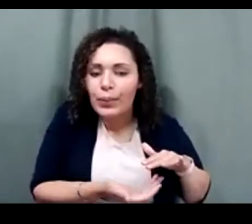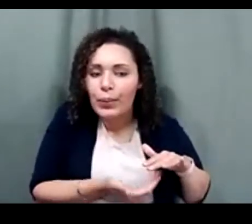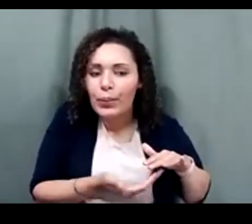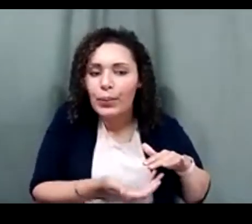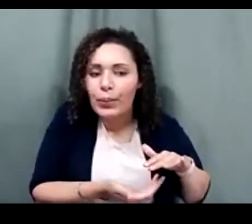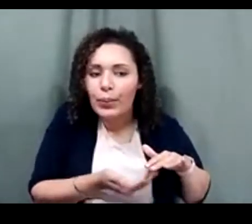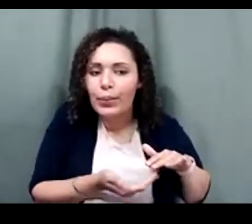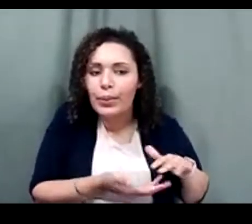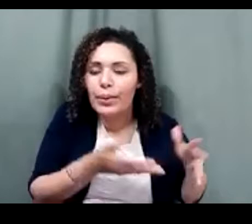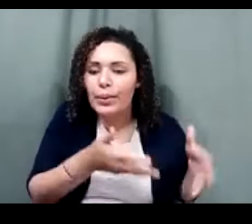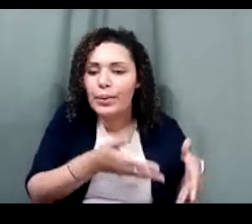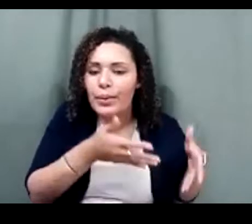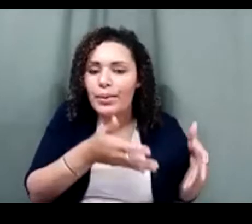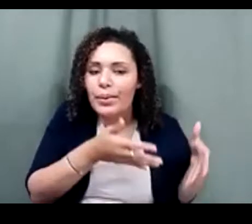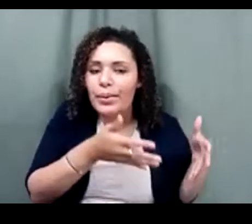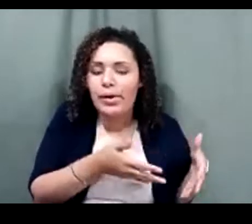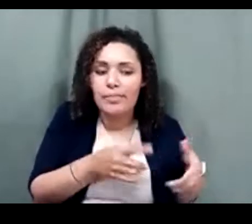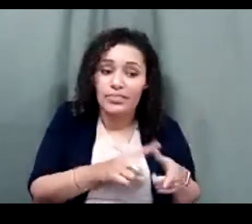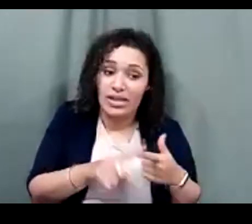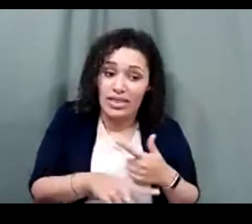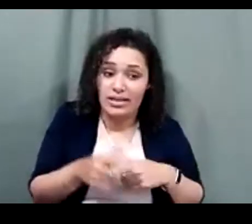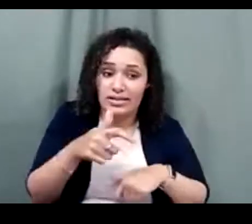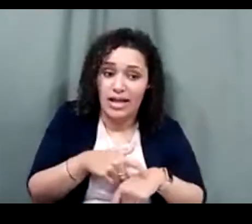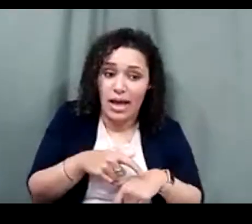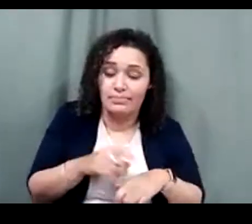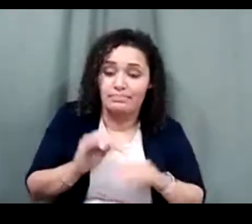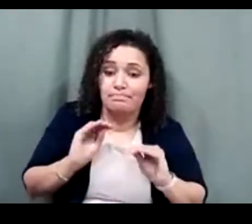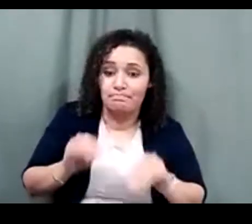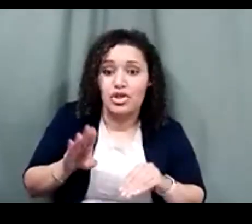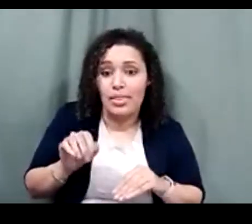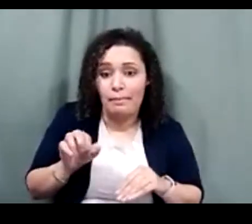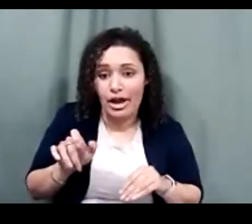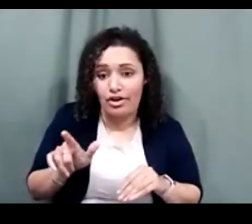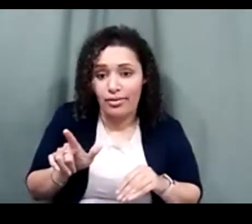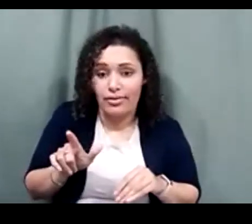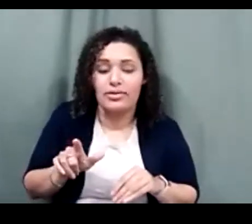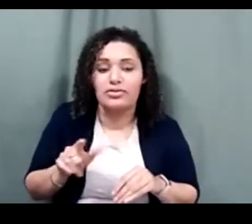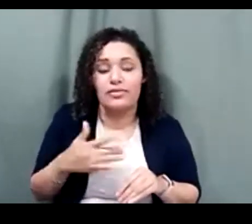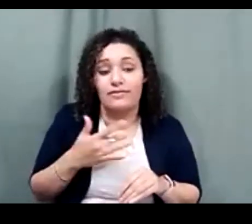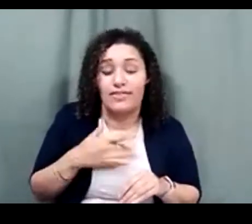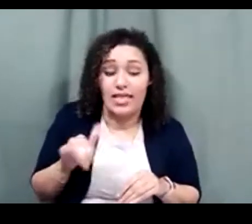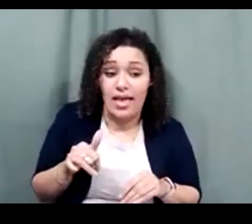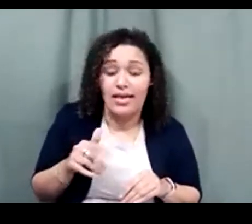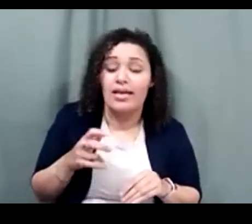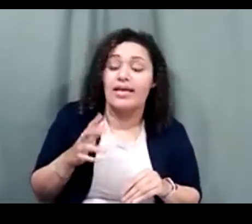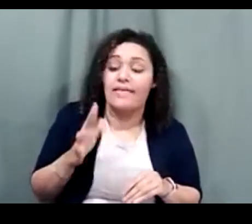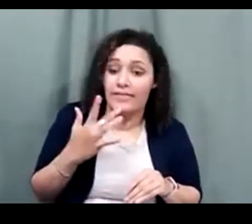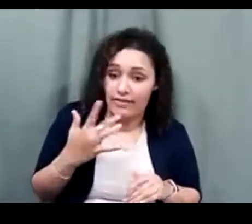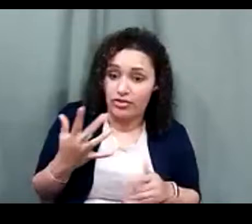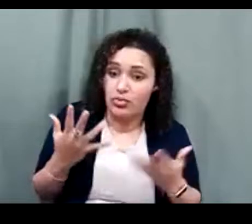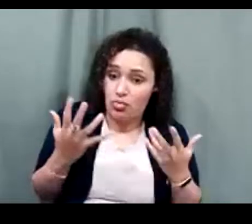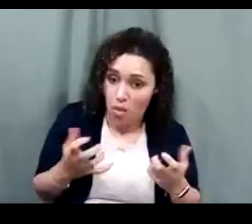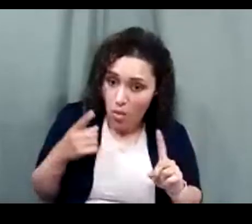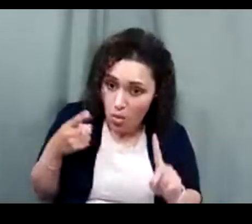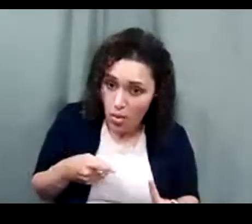sit and soak, and then it's time to barrel them. So once we feel like we have the extraction, we have the flavors that we want out